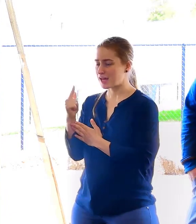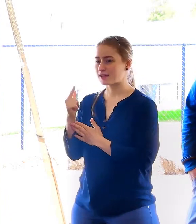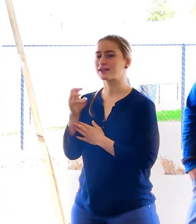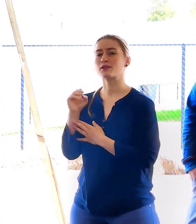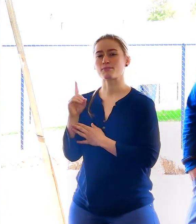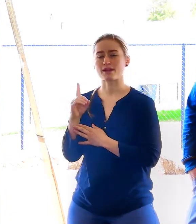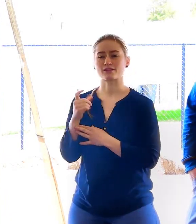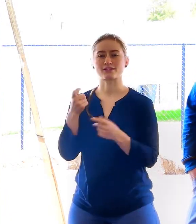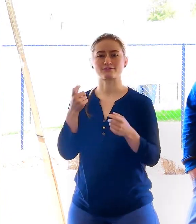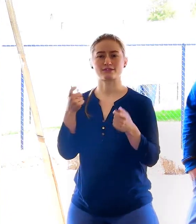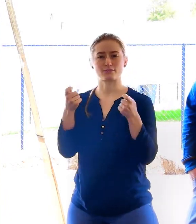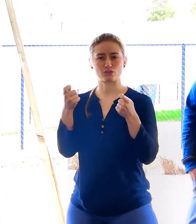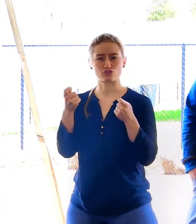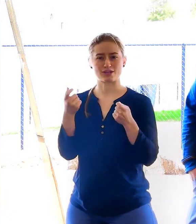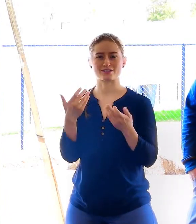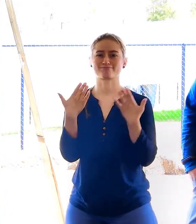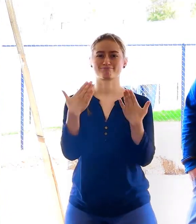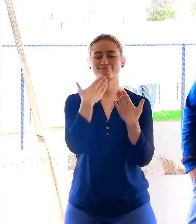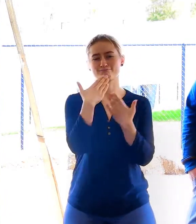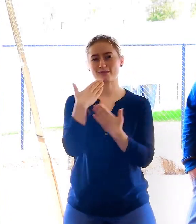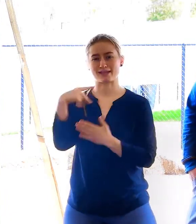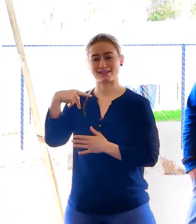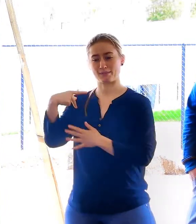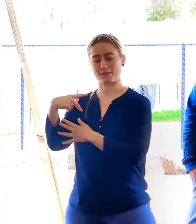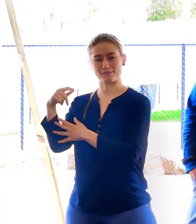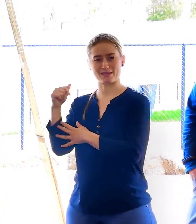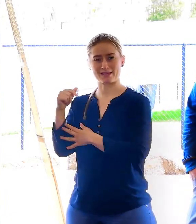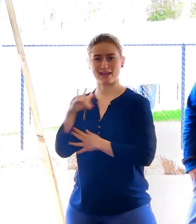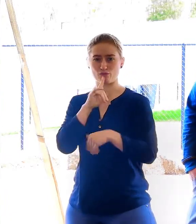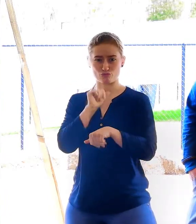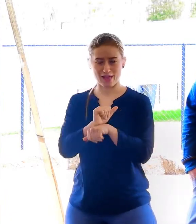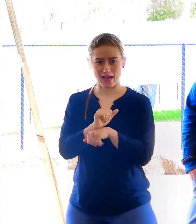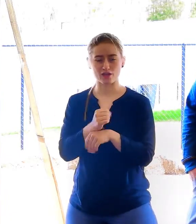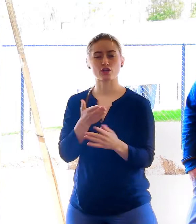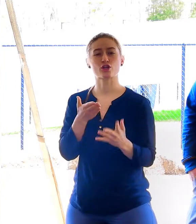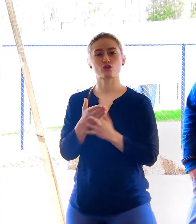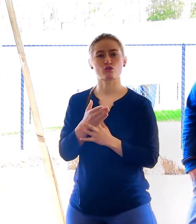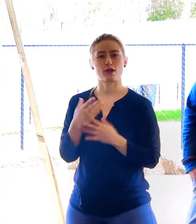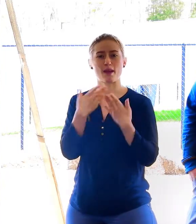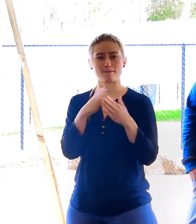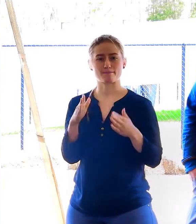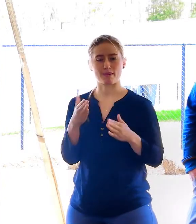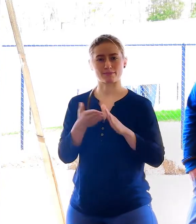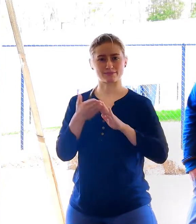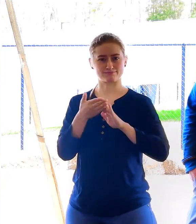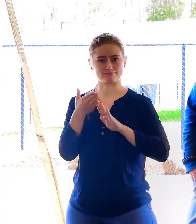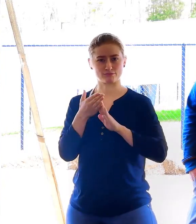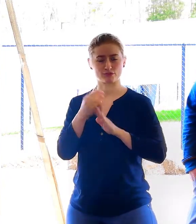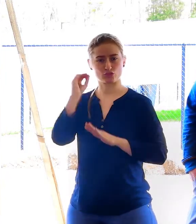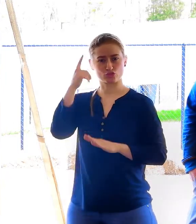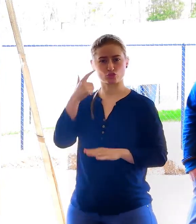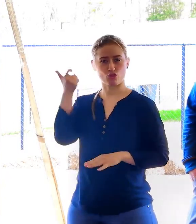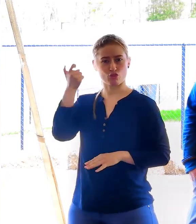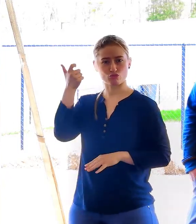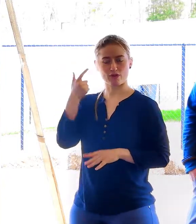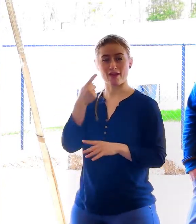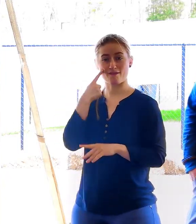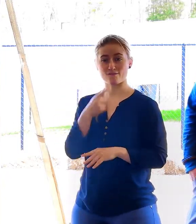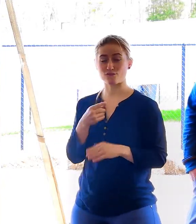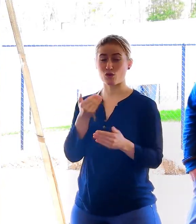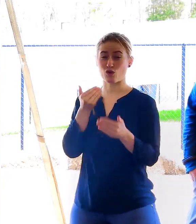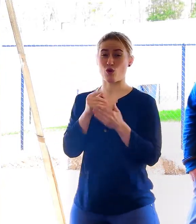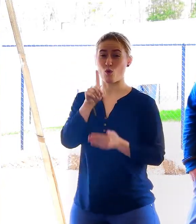Administration who helped make this PPA a reality through a public facility solar grant of nearly $1 million. Thank you, Dr.